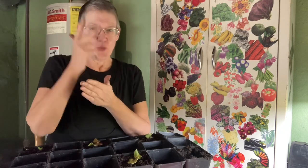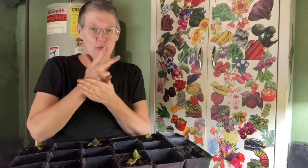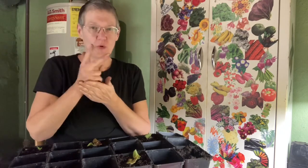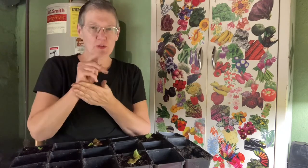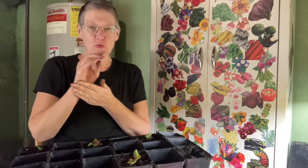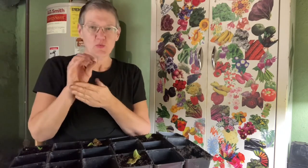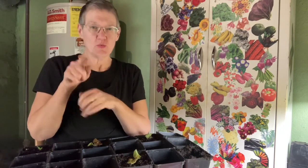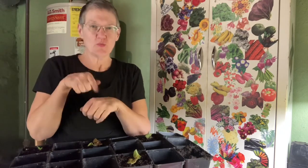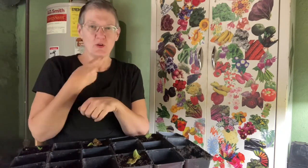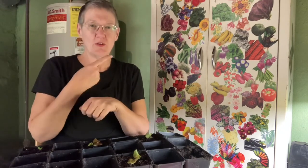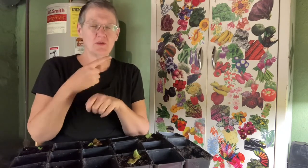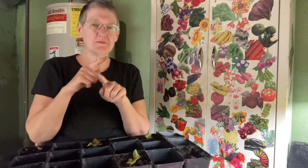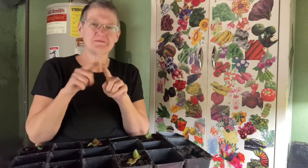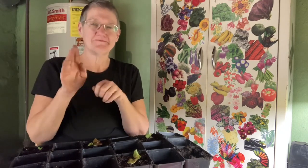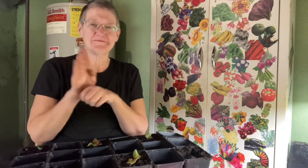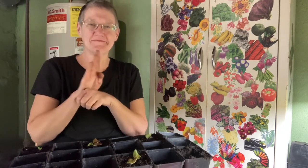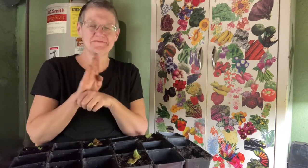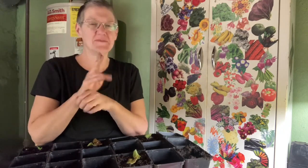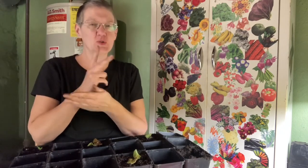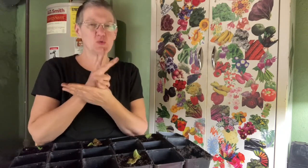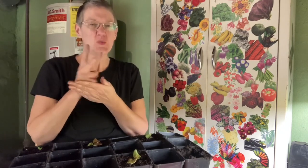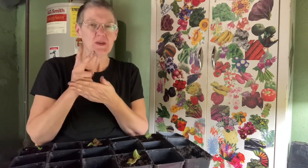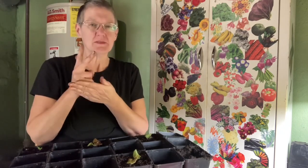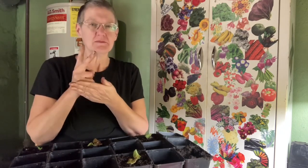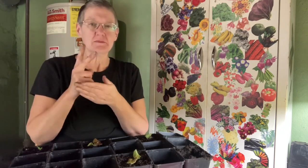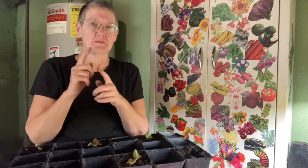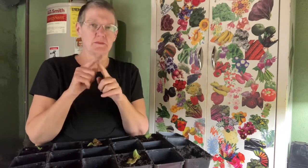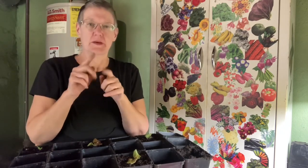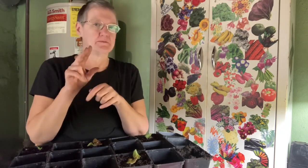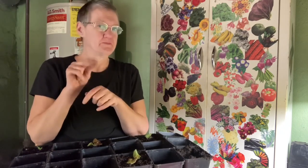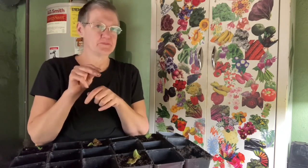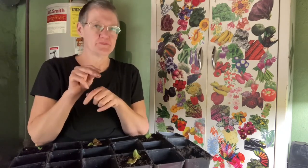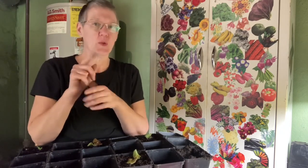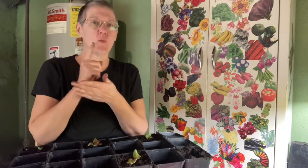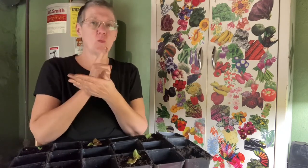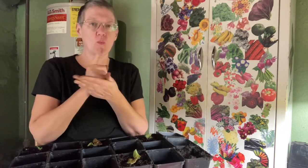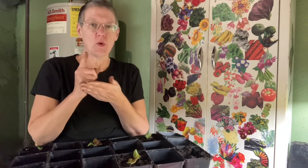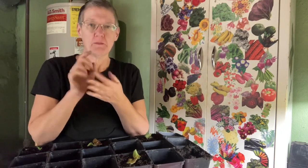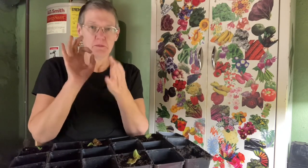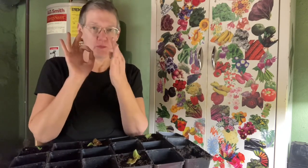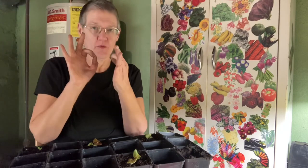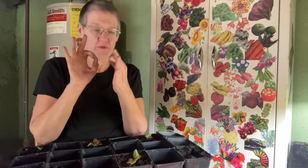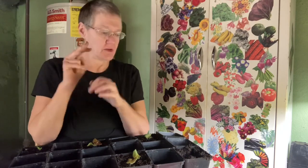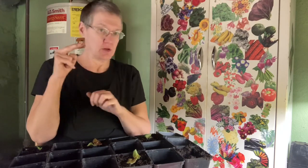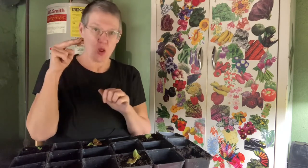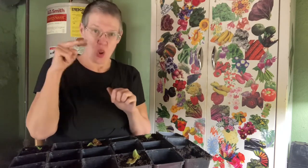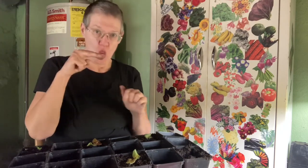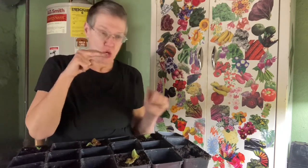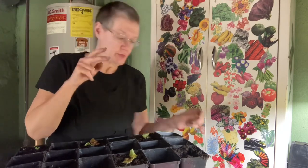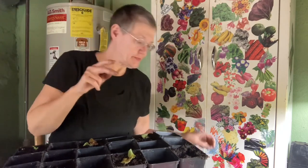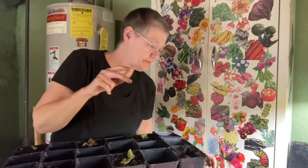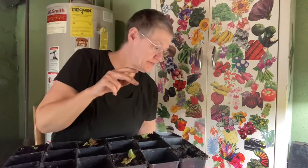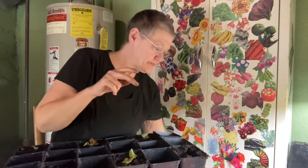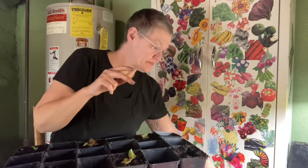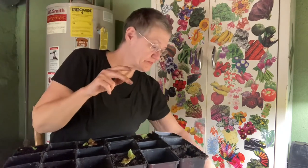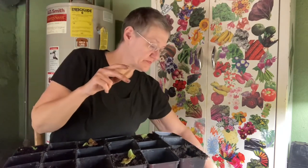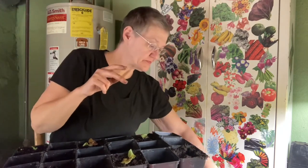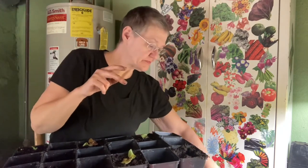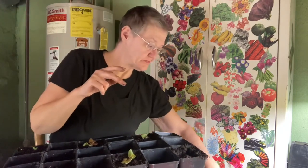light. I knew 3 weeks was too long, but I thought 2 weeks would be enough, but no. 1 week is perfect, because look at the roots